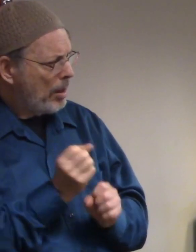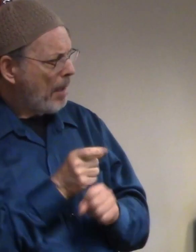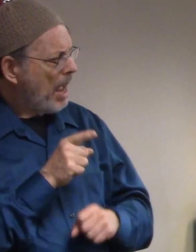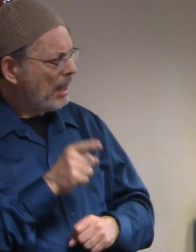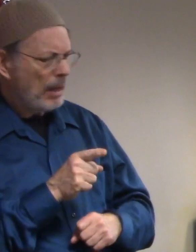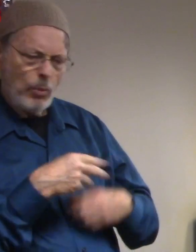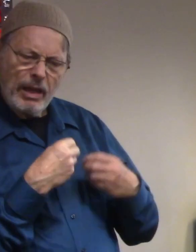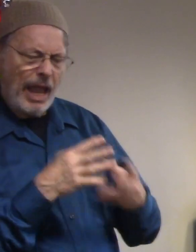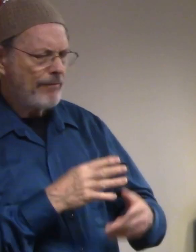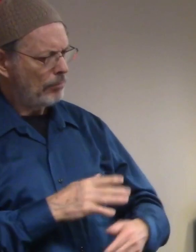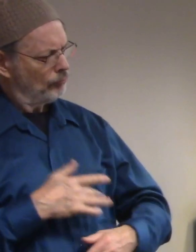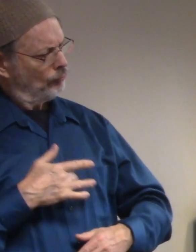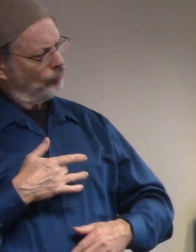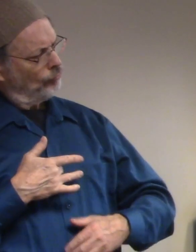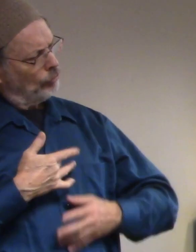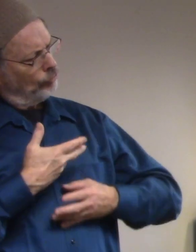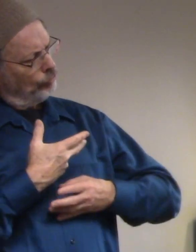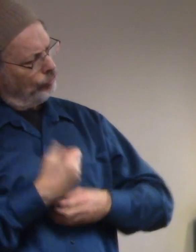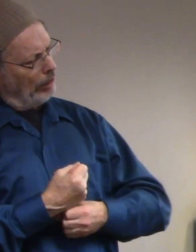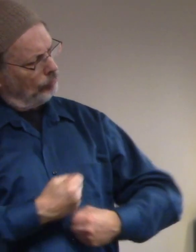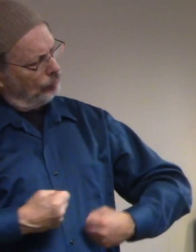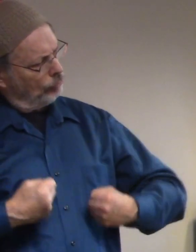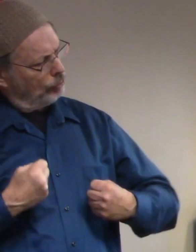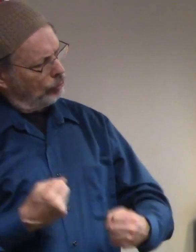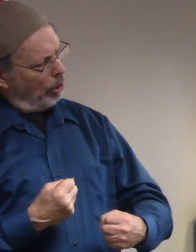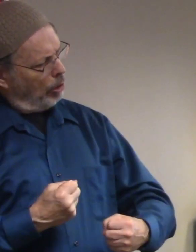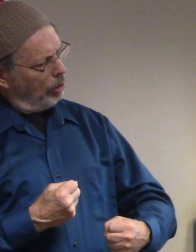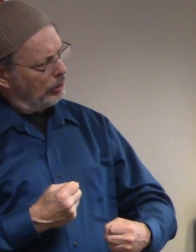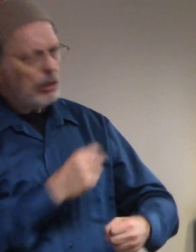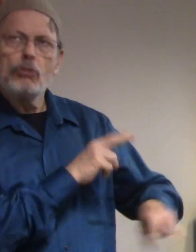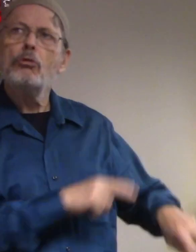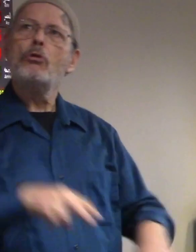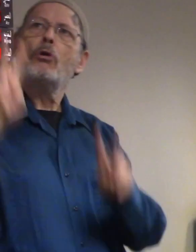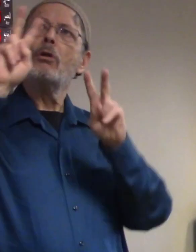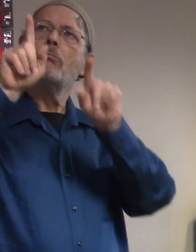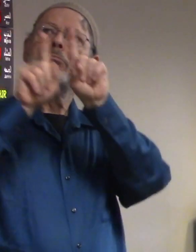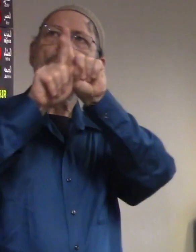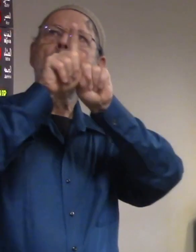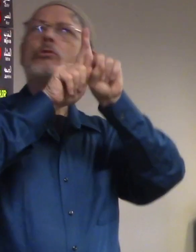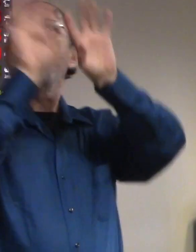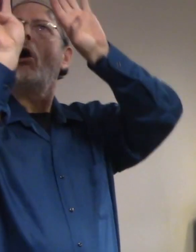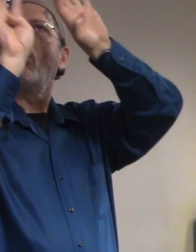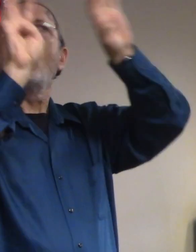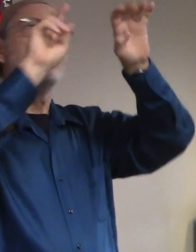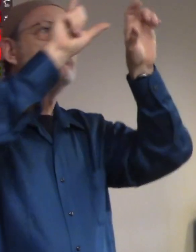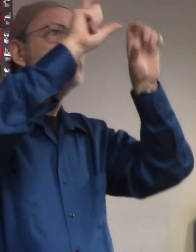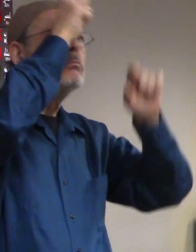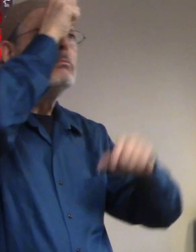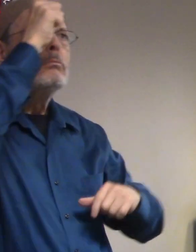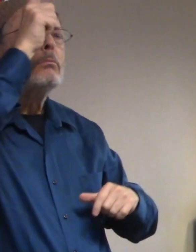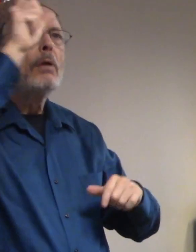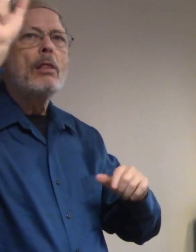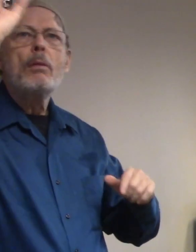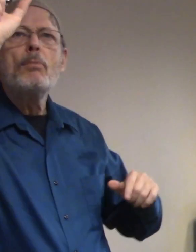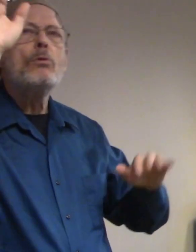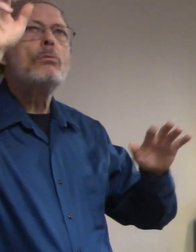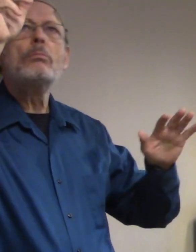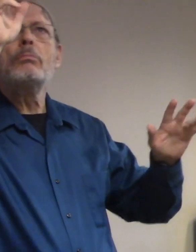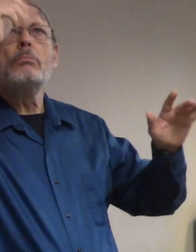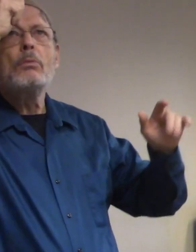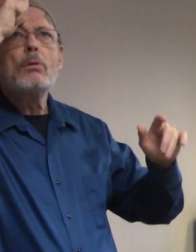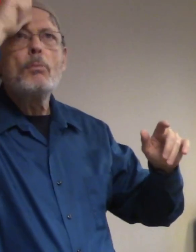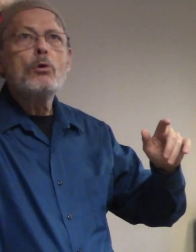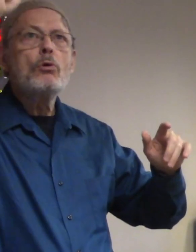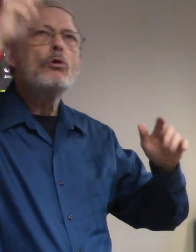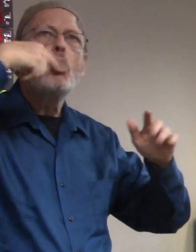yaqeen, gave him certainty by showing him the stars. He looked at the moon and it went down. My Lord can't be something that falls. He looks at the